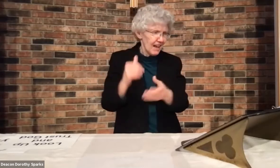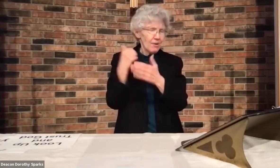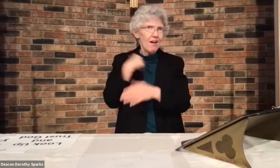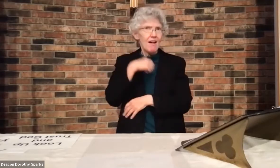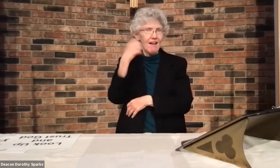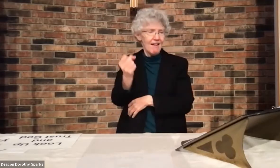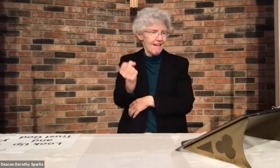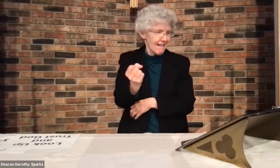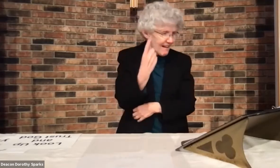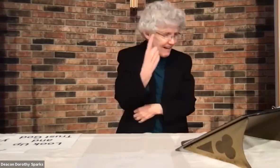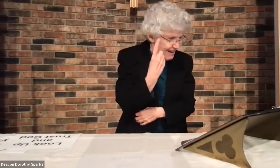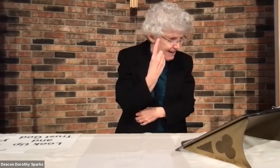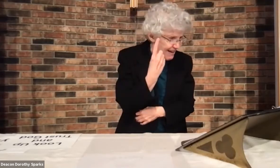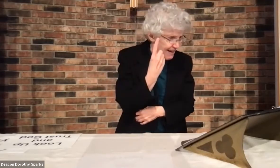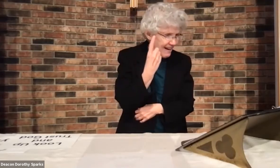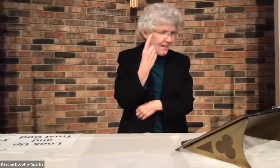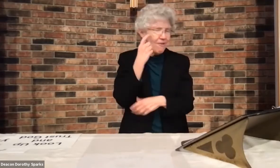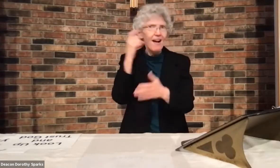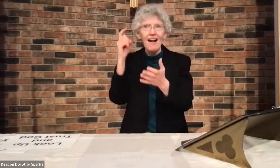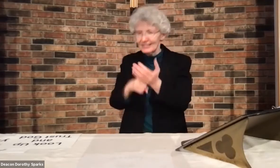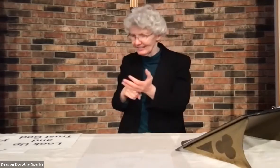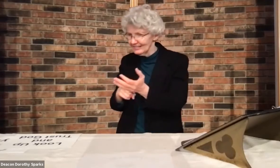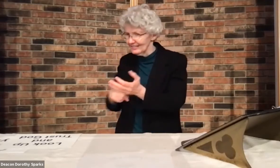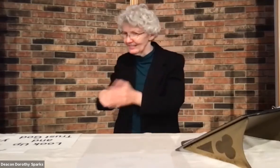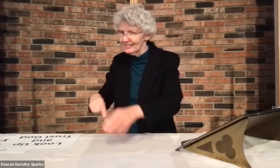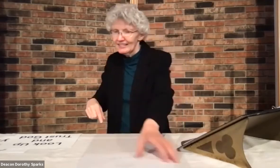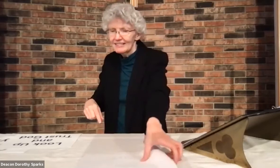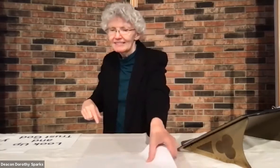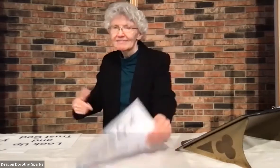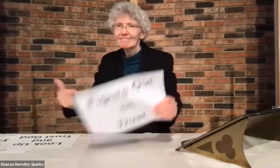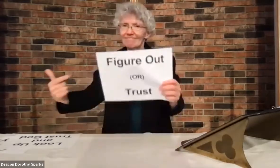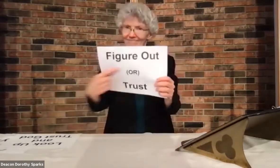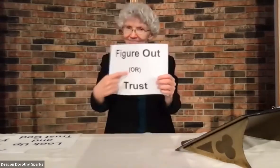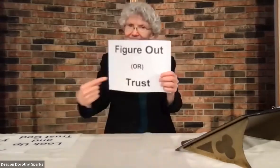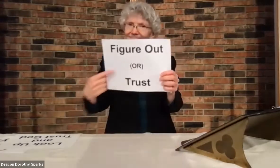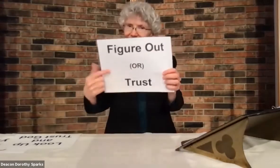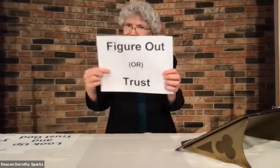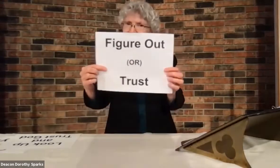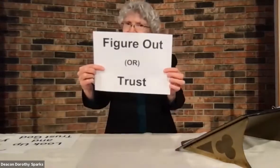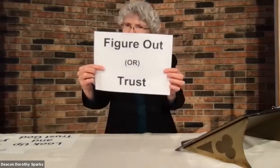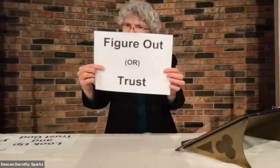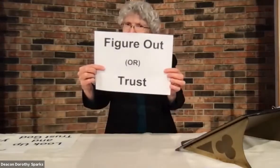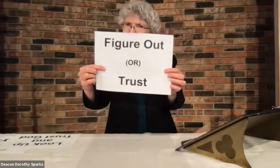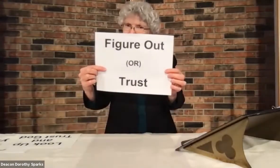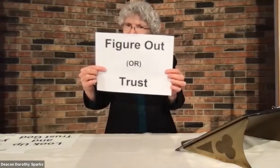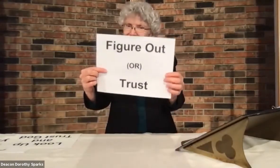what I'd like to do is share a short story for each of these